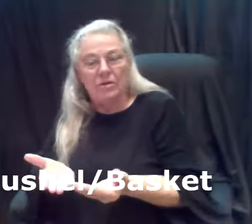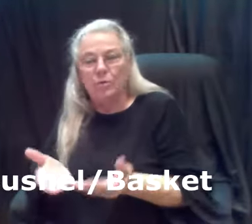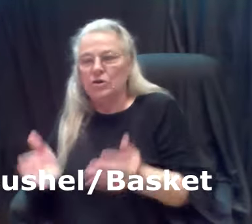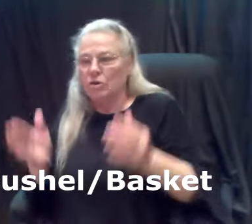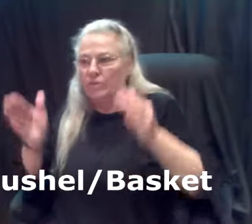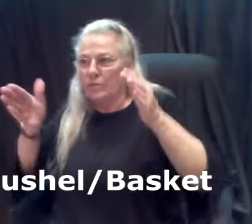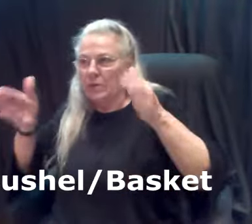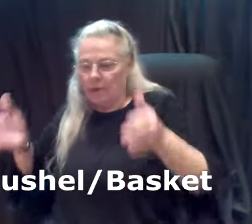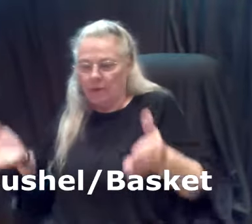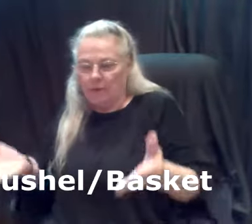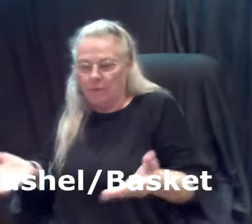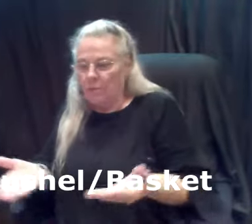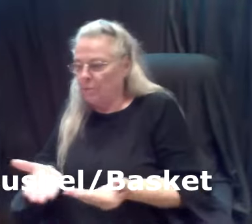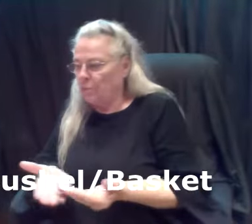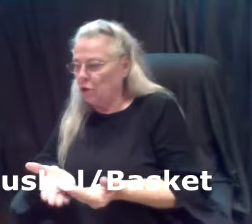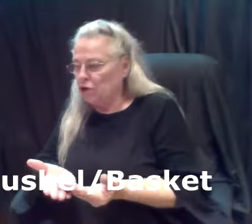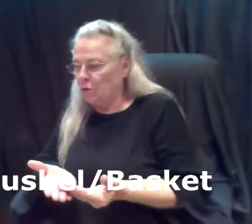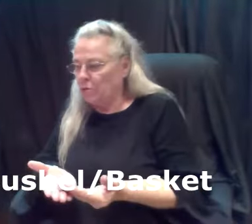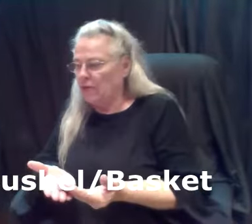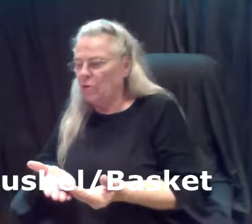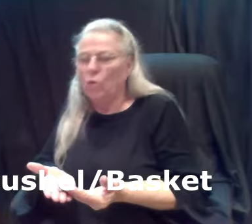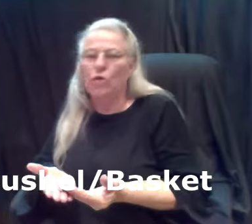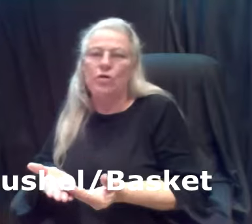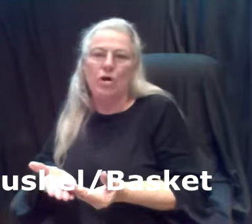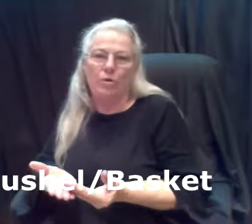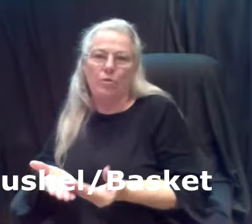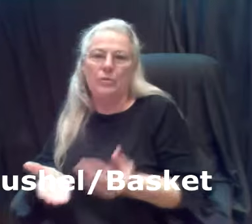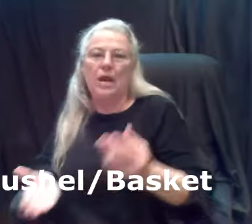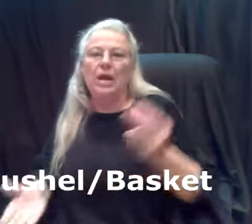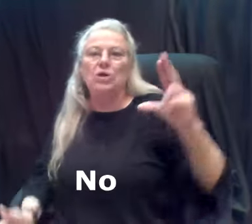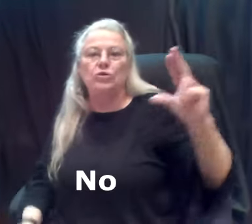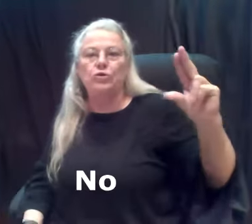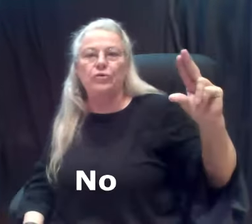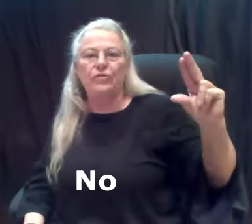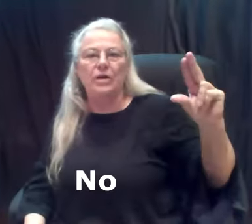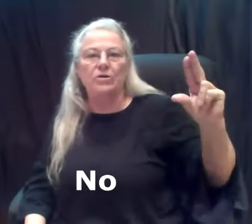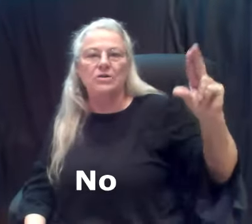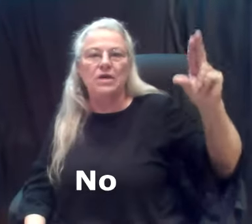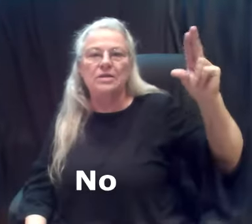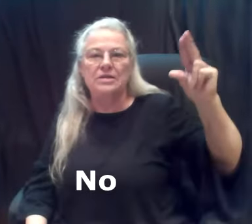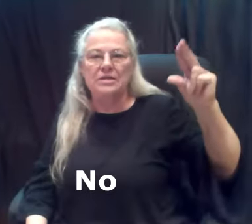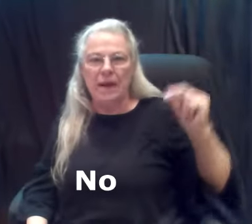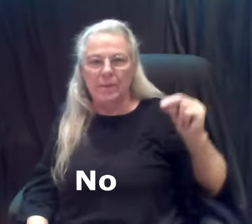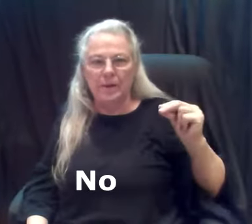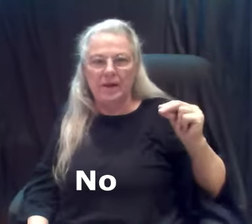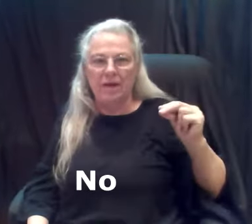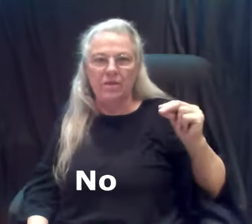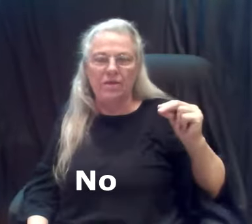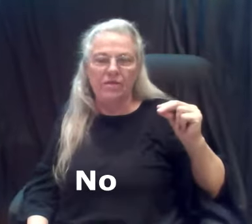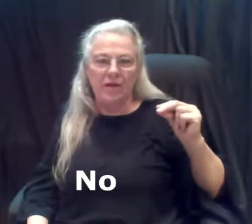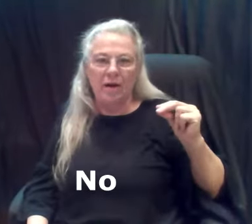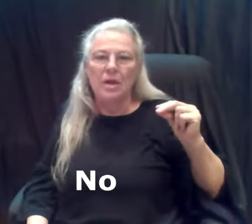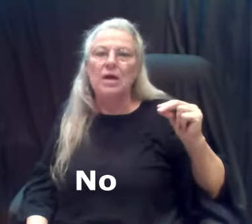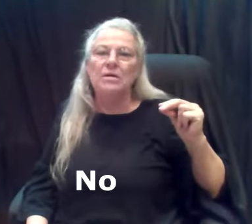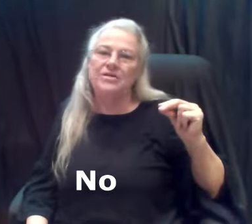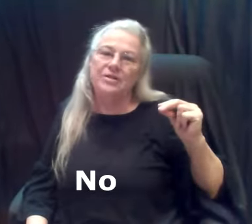bushel. Bushel, and the word no. Two fingers snapping down on the thumb, just like your